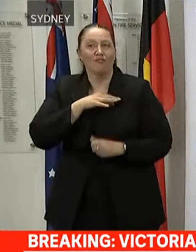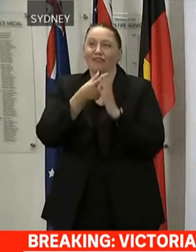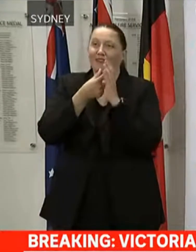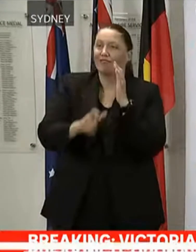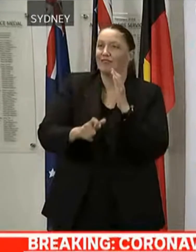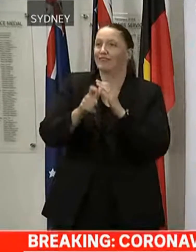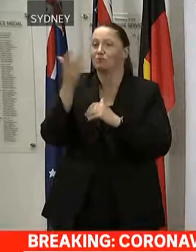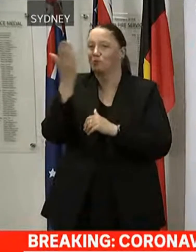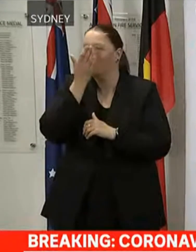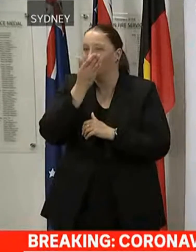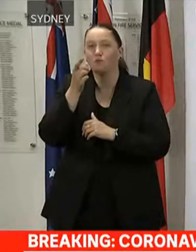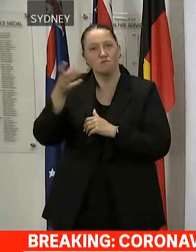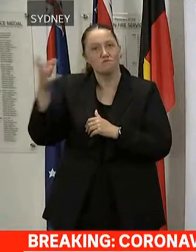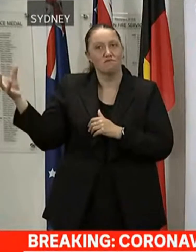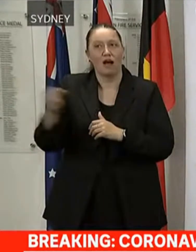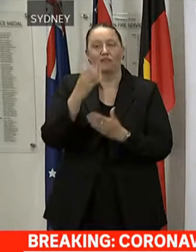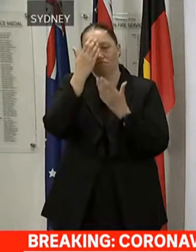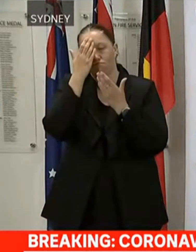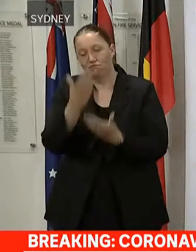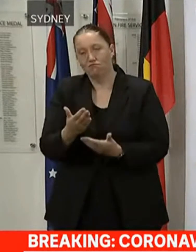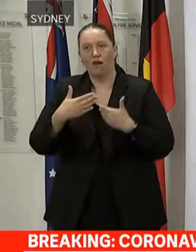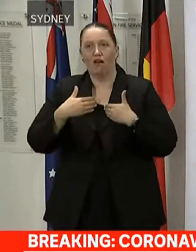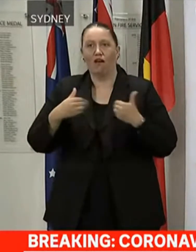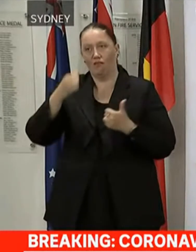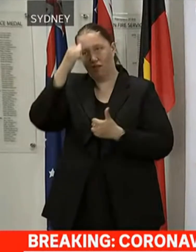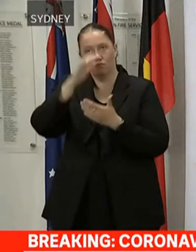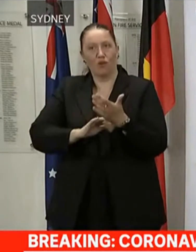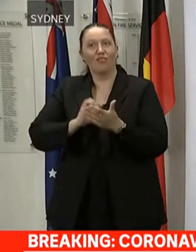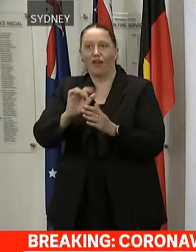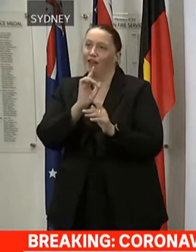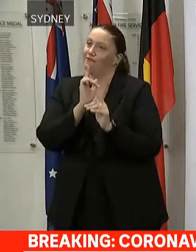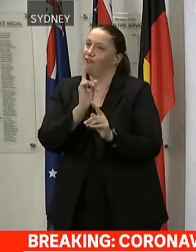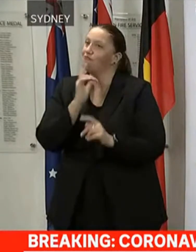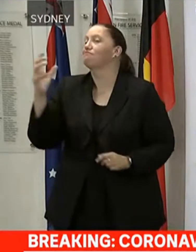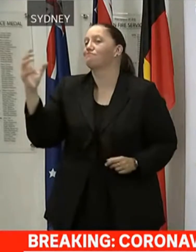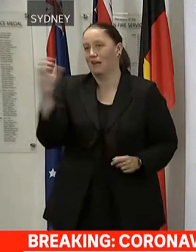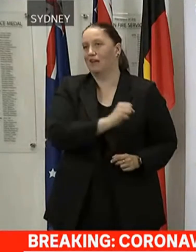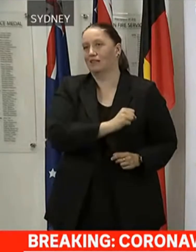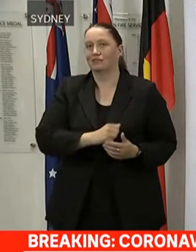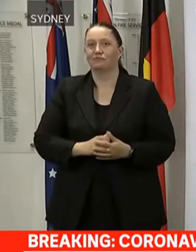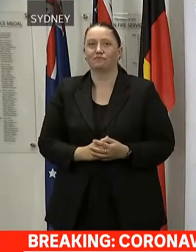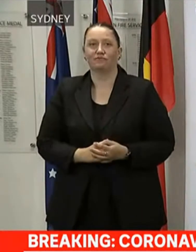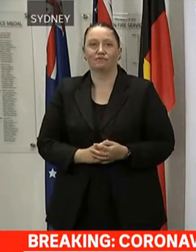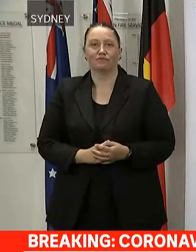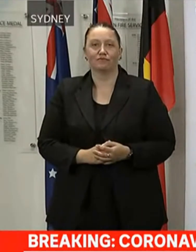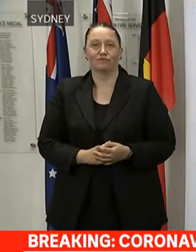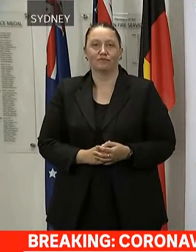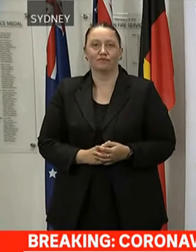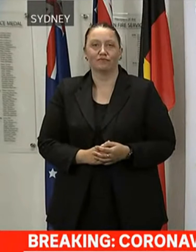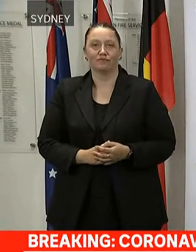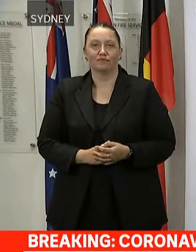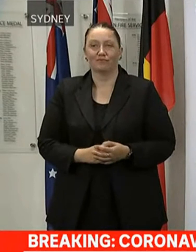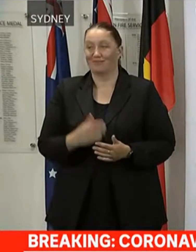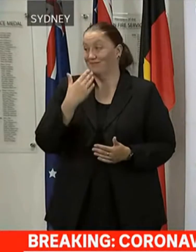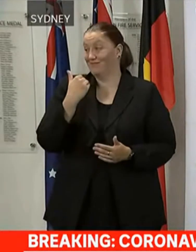take the advice from our health experts, and our health experts will be reinforcing and have reinforced that advice to non-government